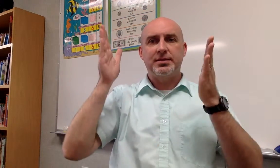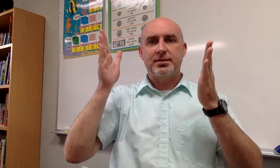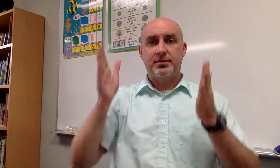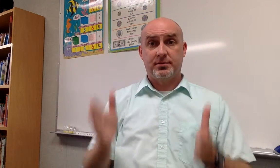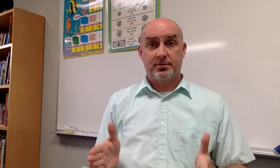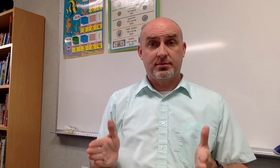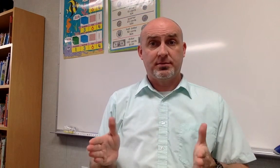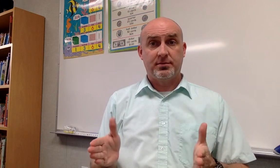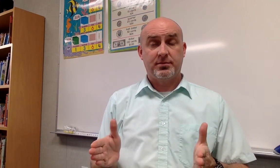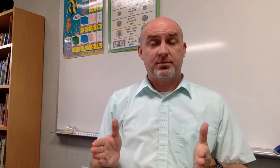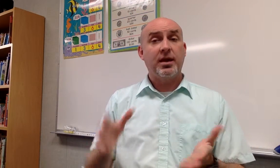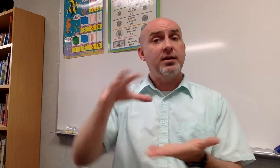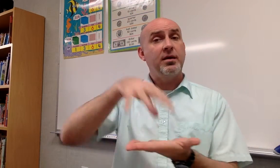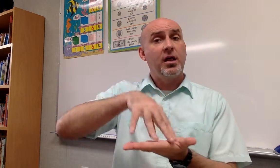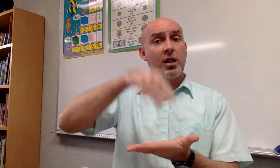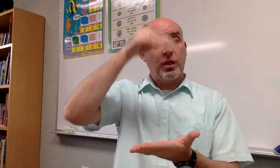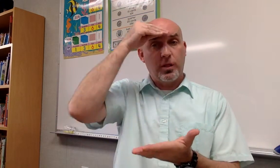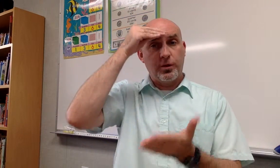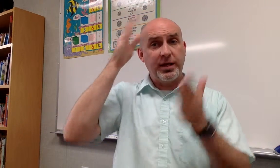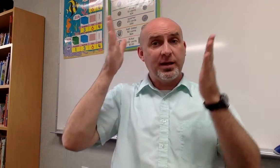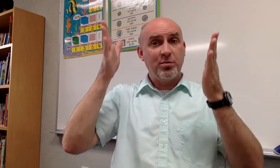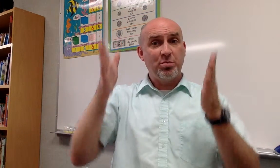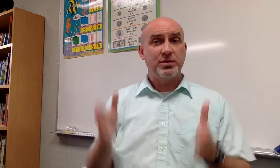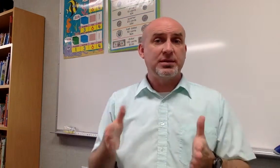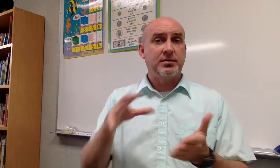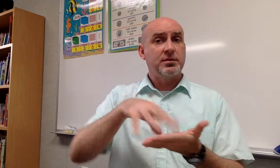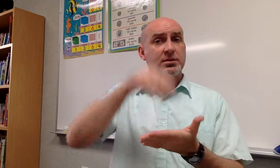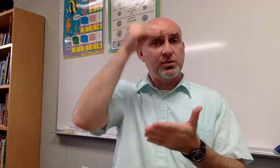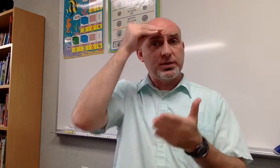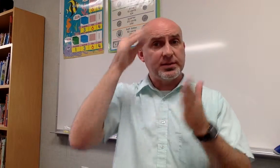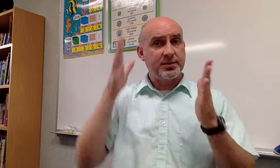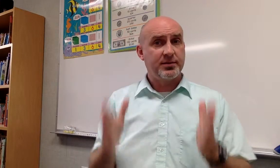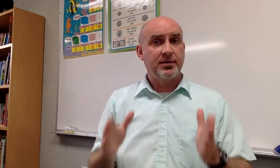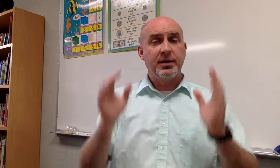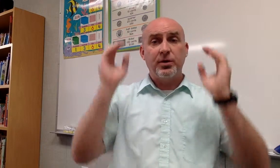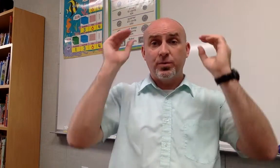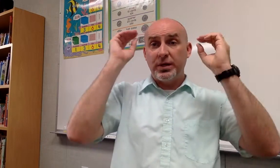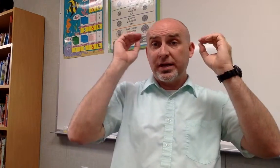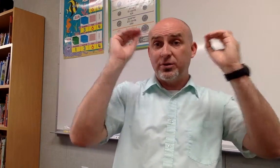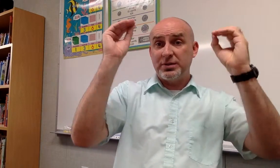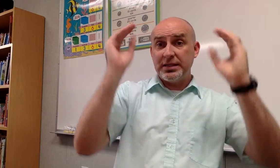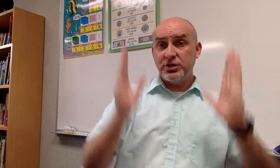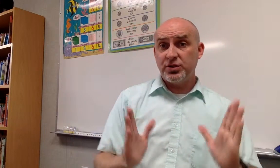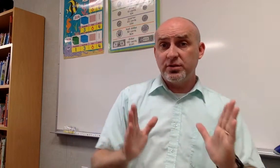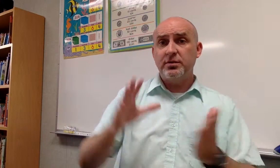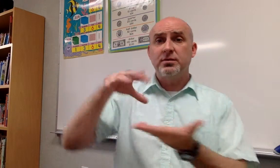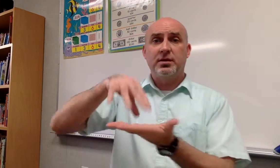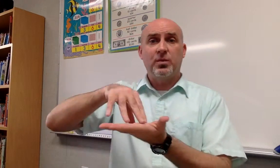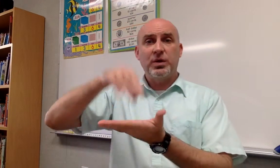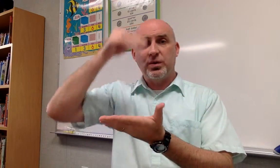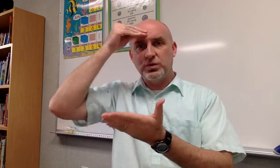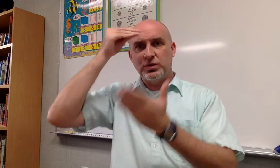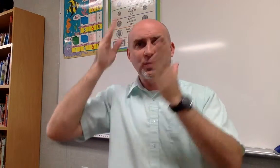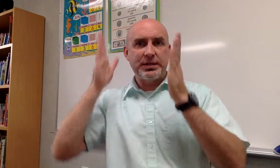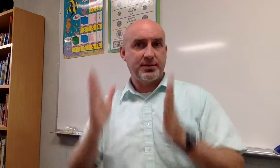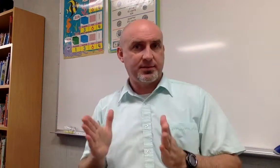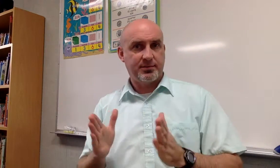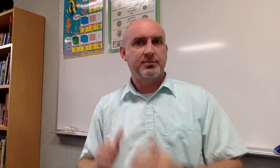Student. Okay? Learning person, a student. We now know teacher, and we know student.